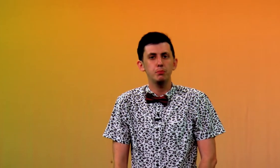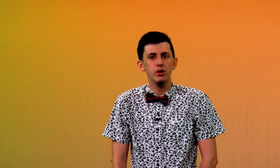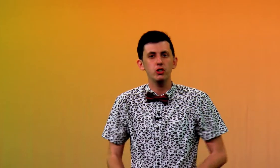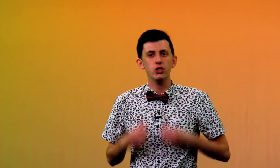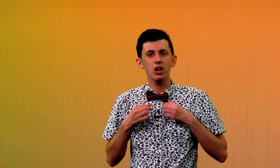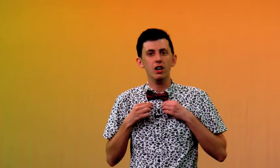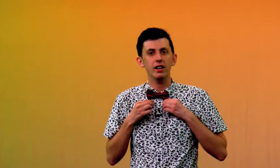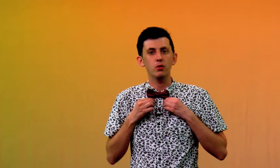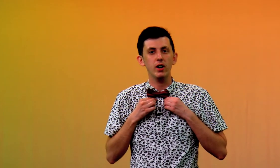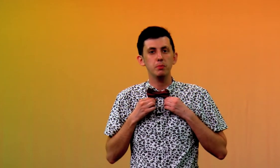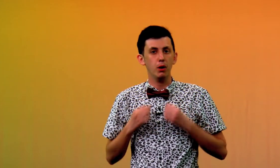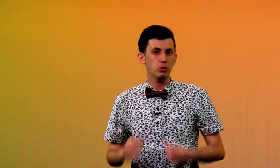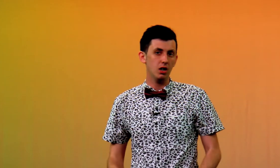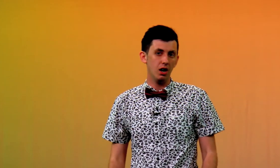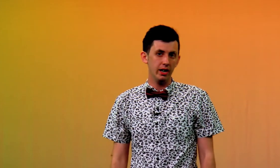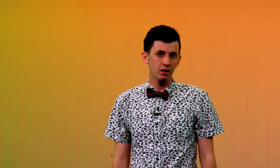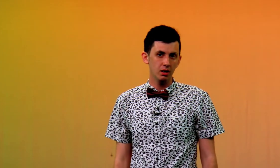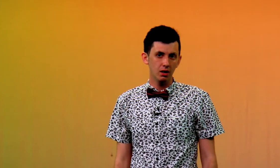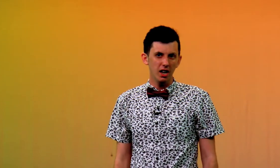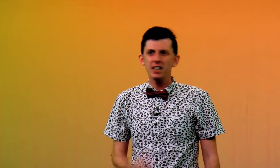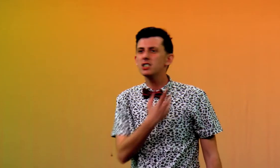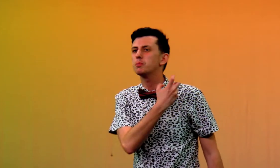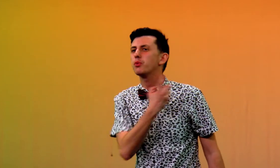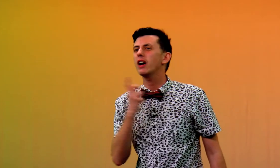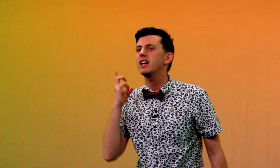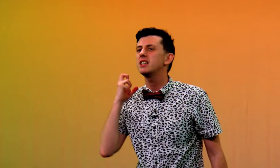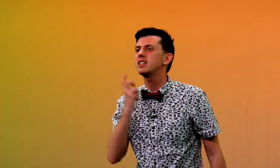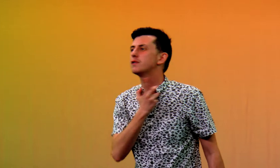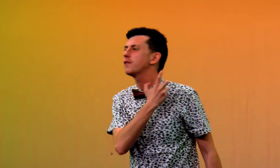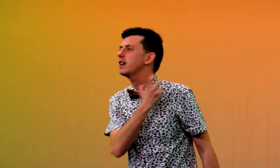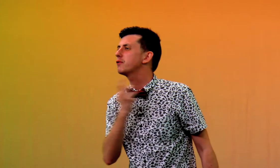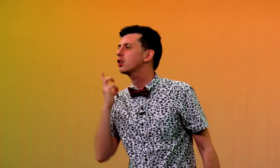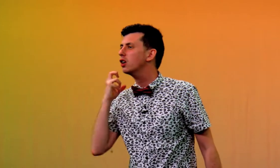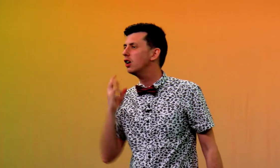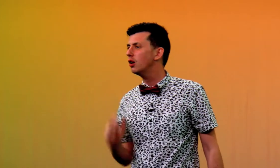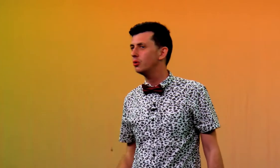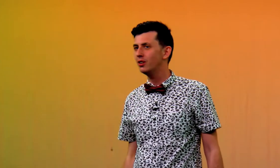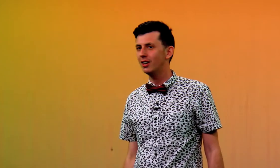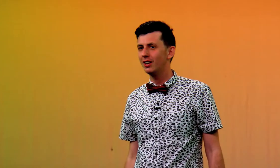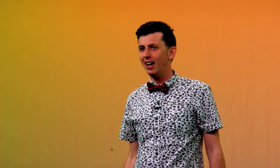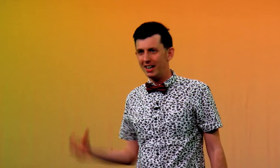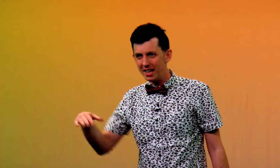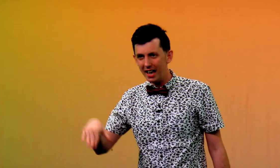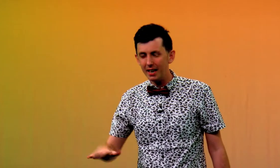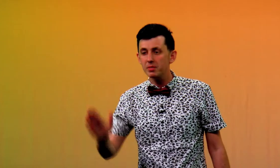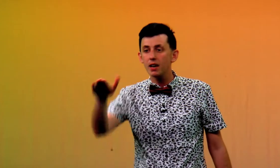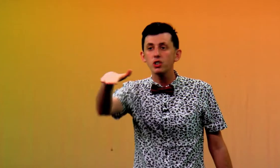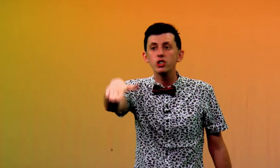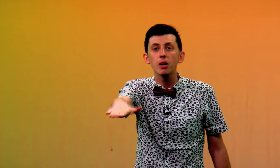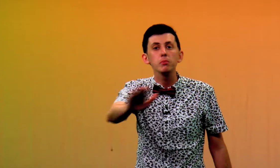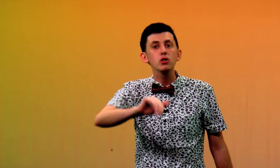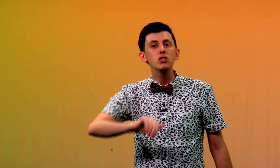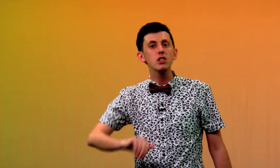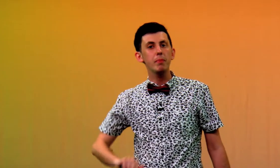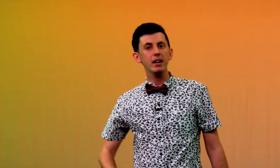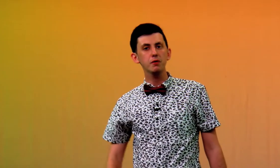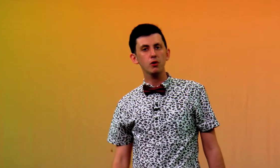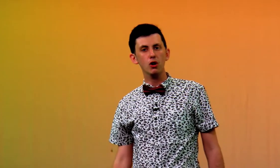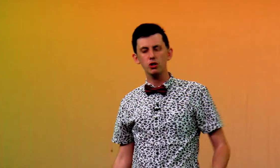print shirt and a red bow tie. He sprayed his favourite cologne and he came down and jumped onto the back of Crocodile